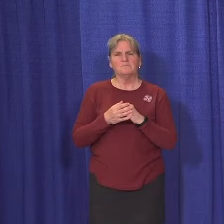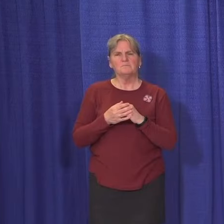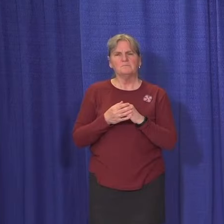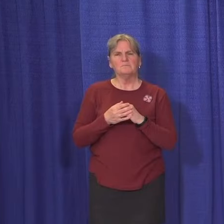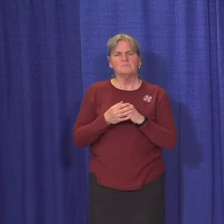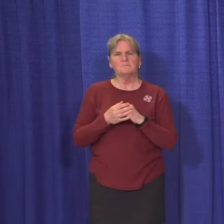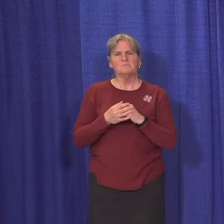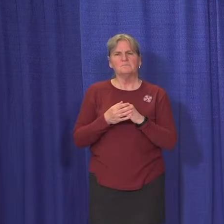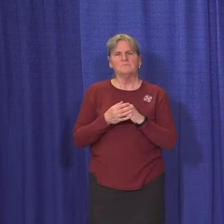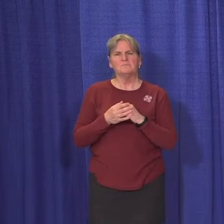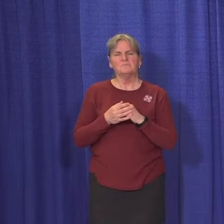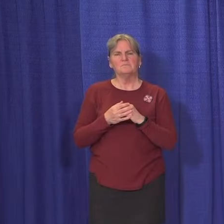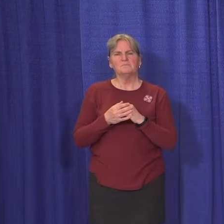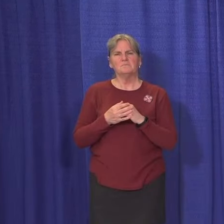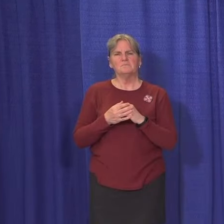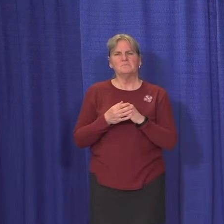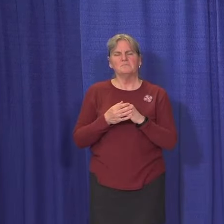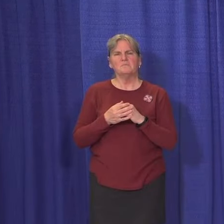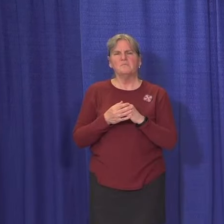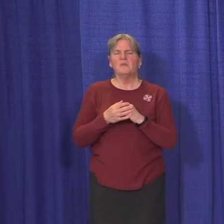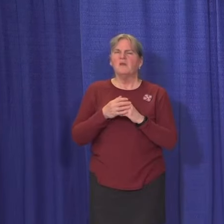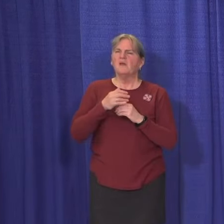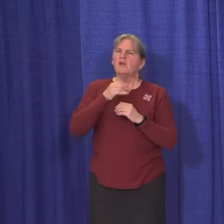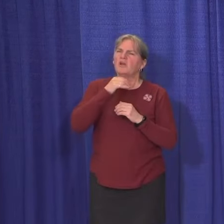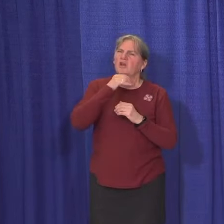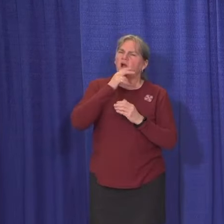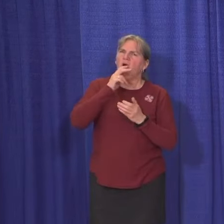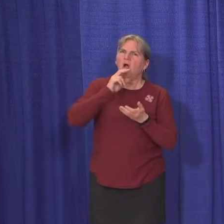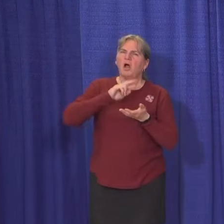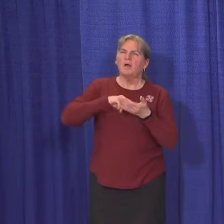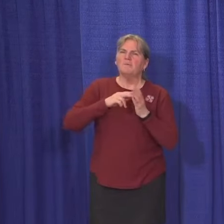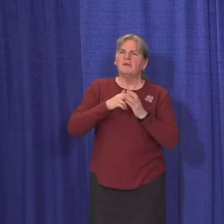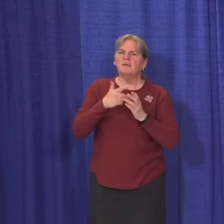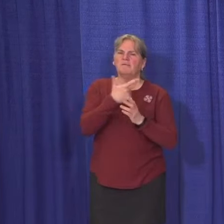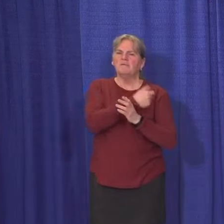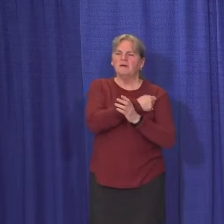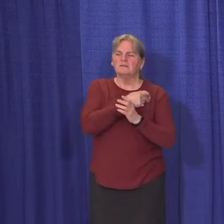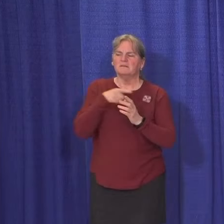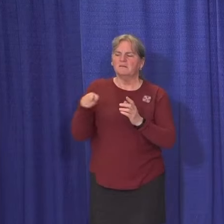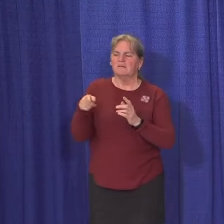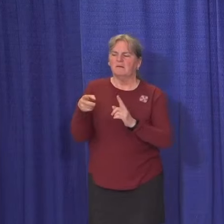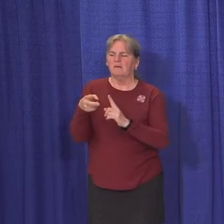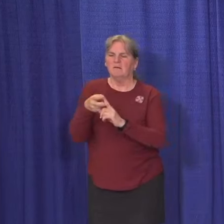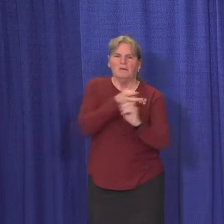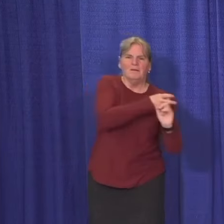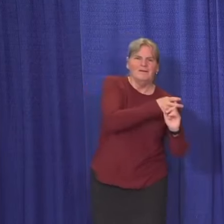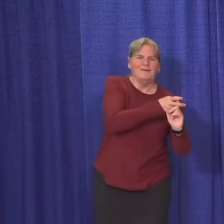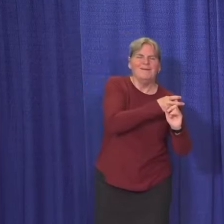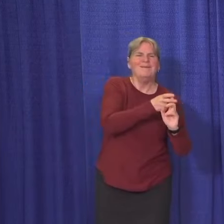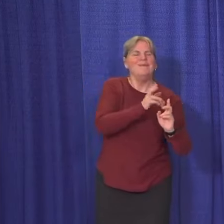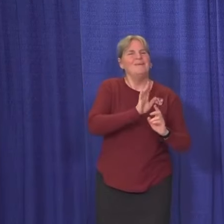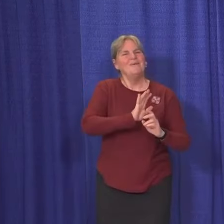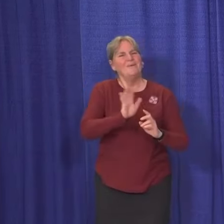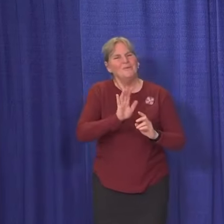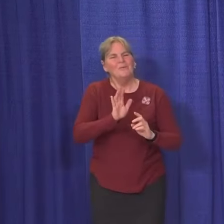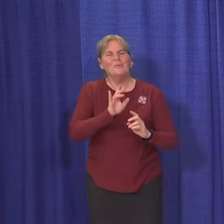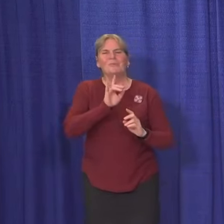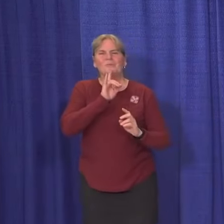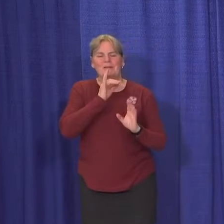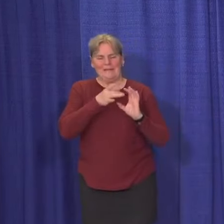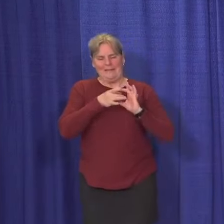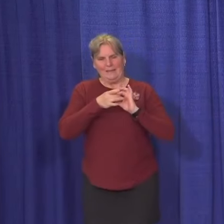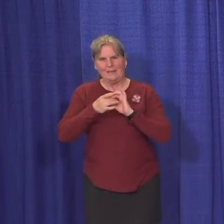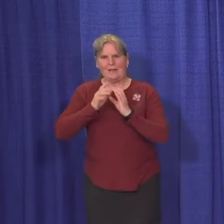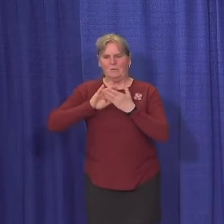bringing people into the camp. I think it's this speaks to a really community efforts and